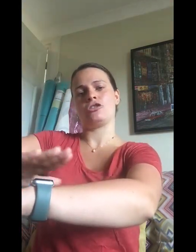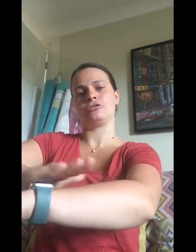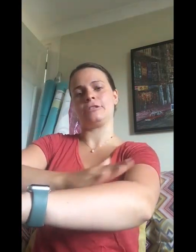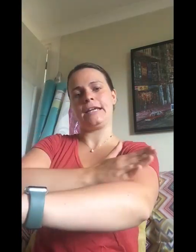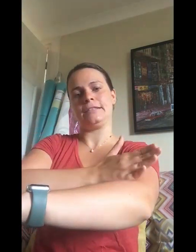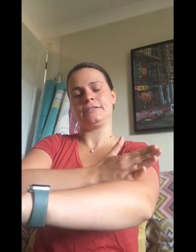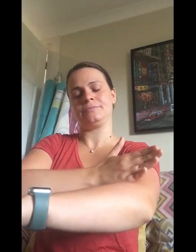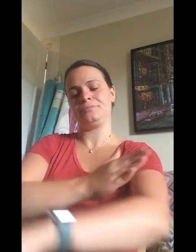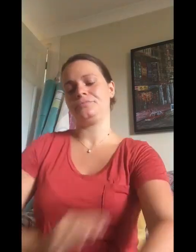green.